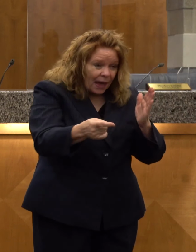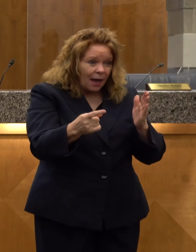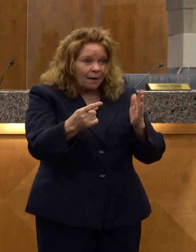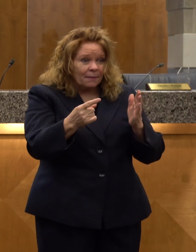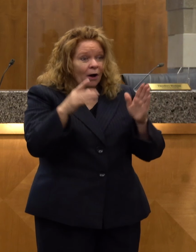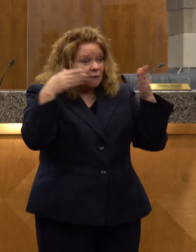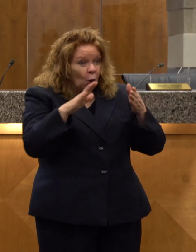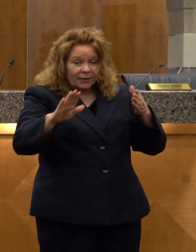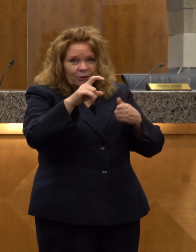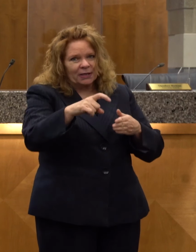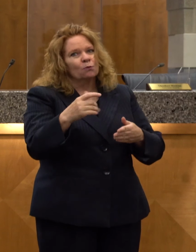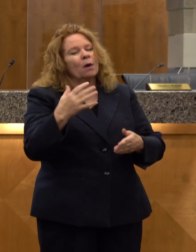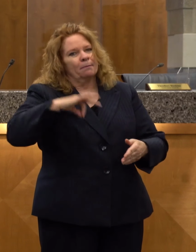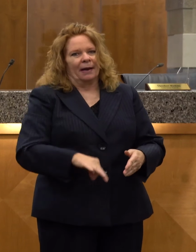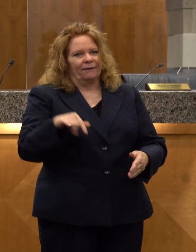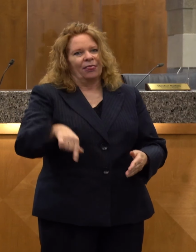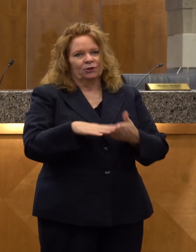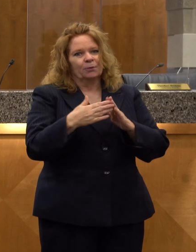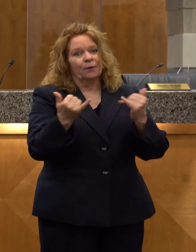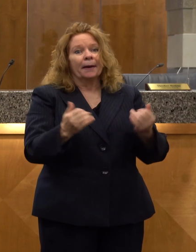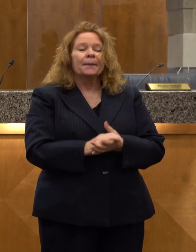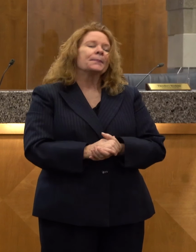is what's beneficial to our community right now.